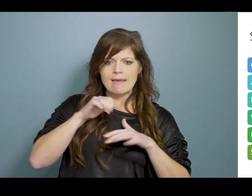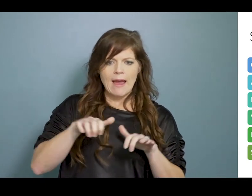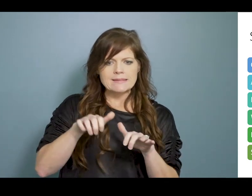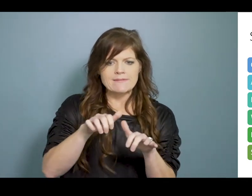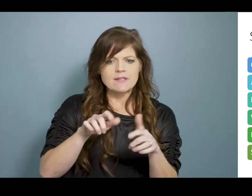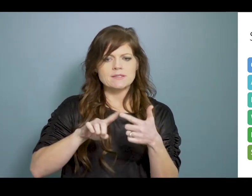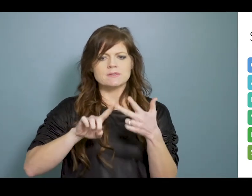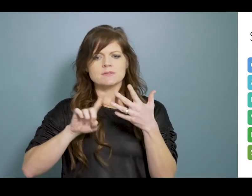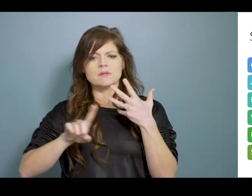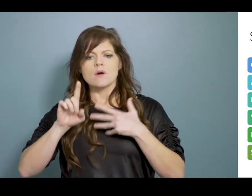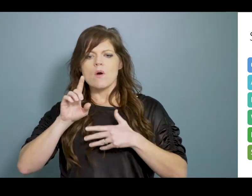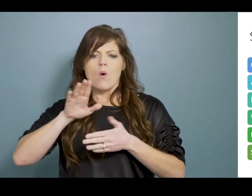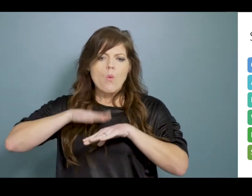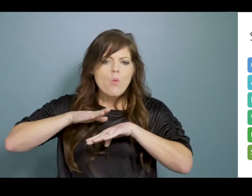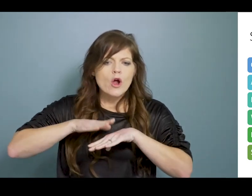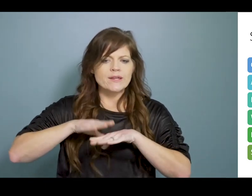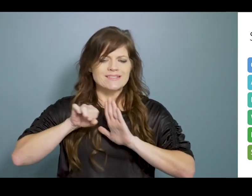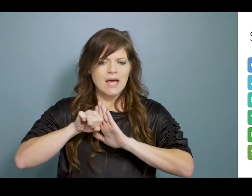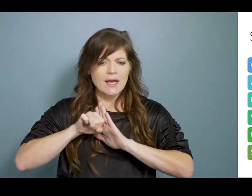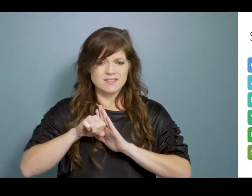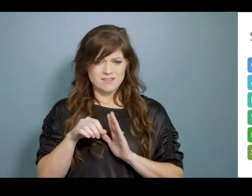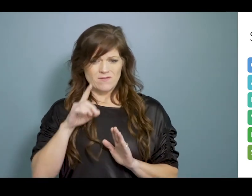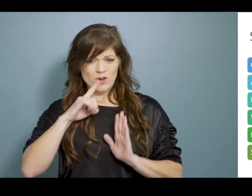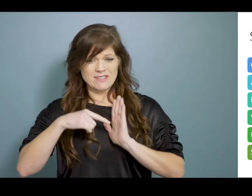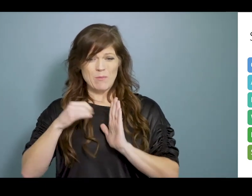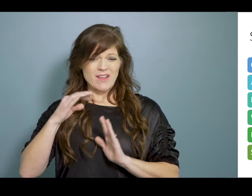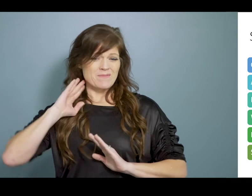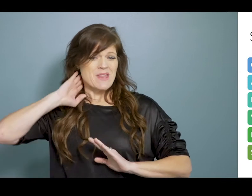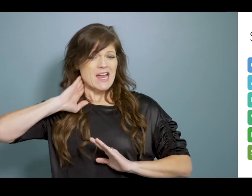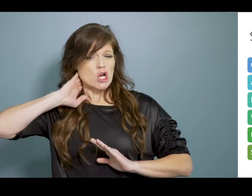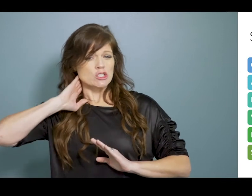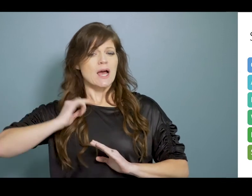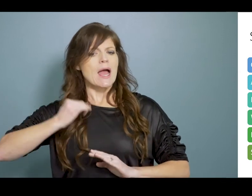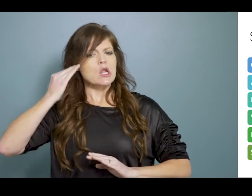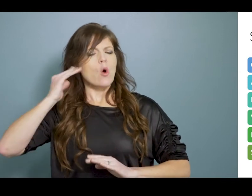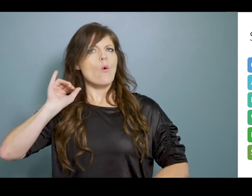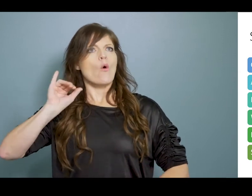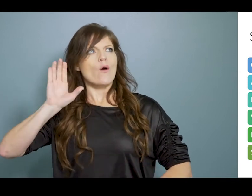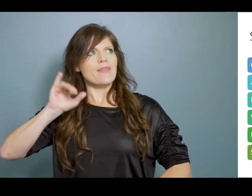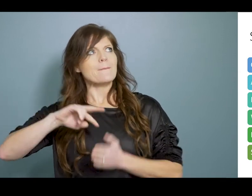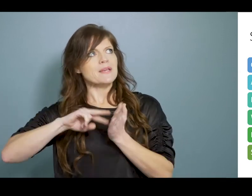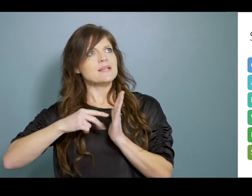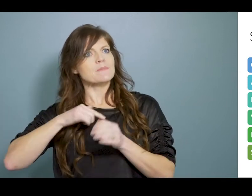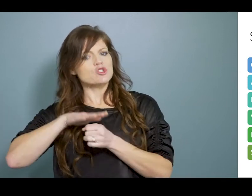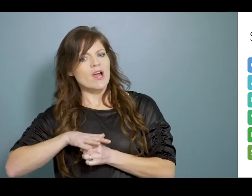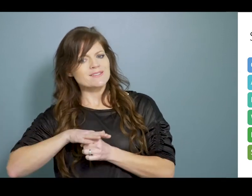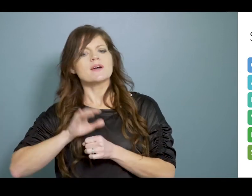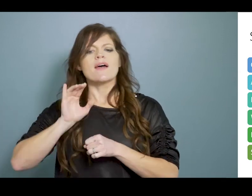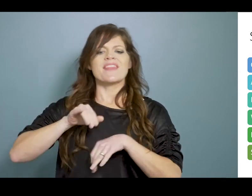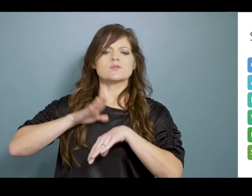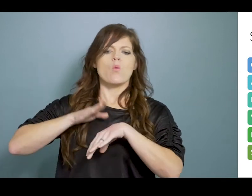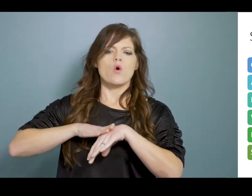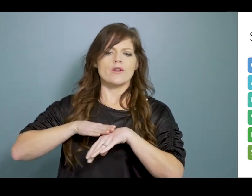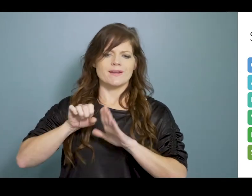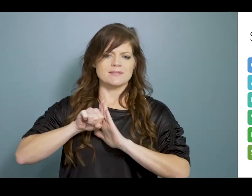or barriers. So if you know that when you're getting stressed out, your neck hurts, that's a warning sign. If you